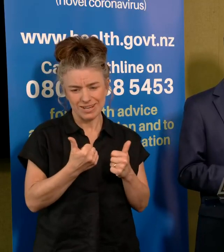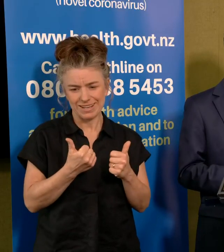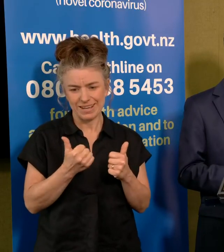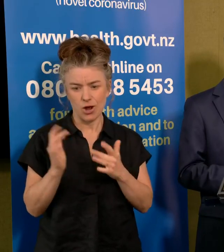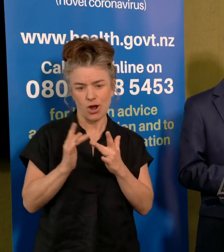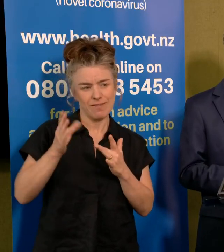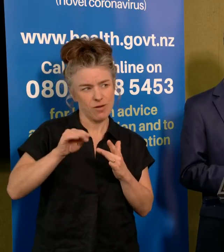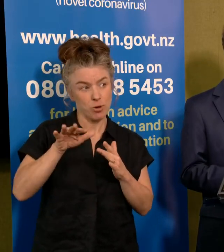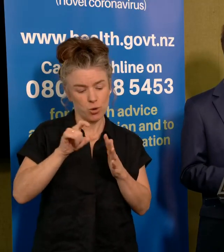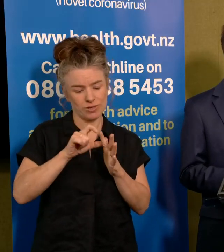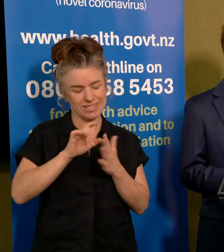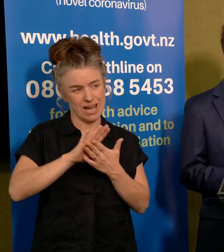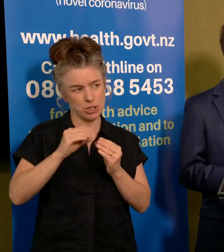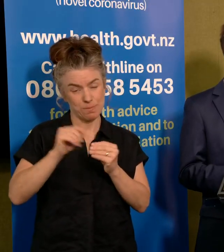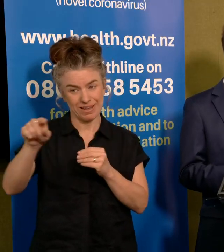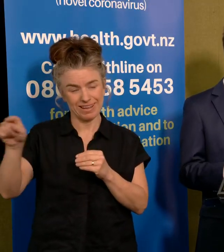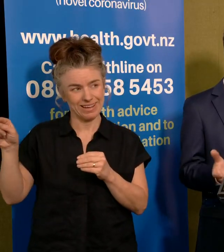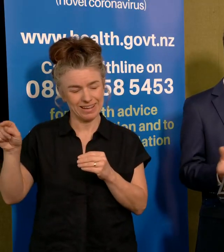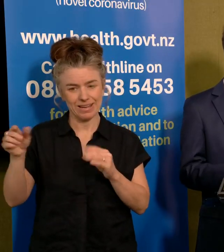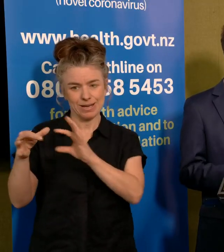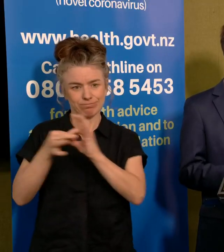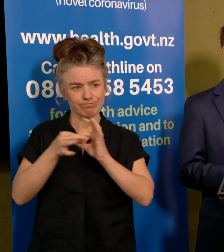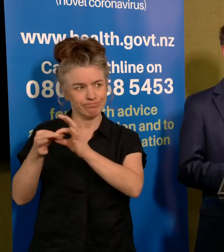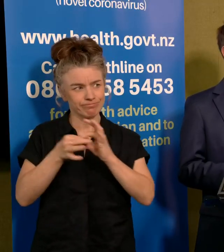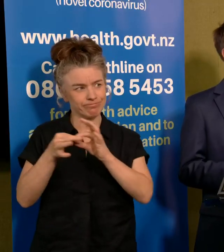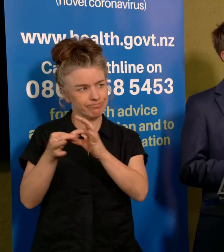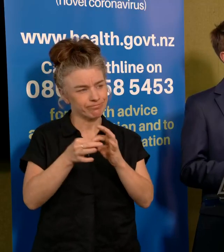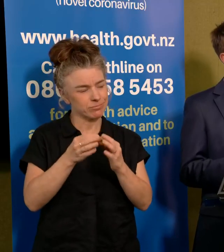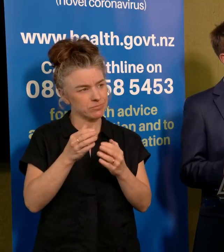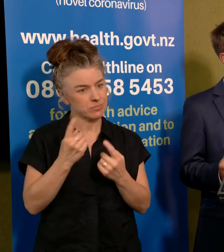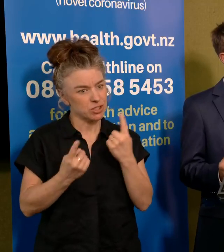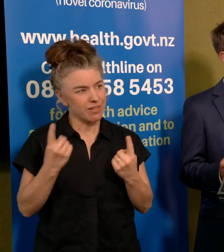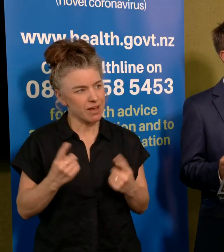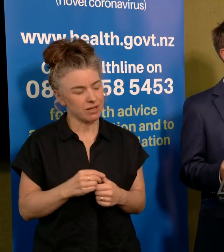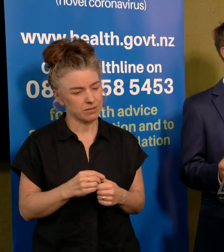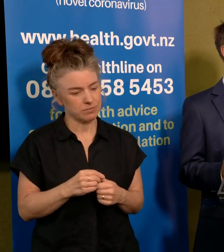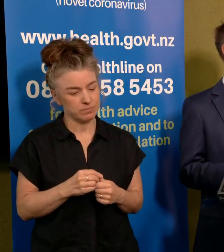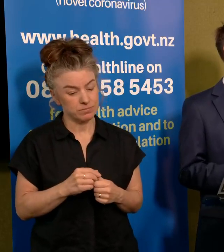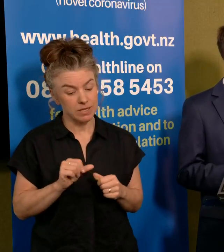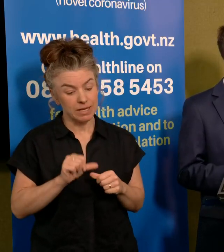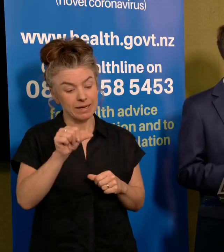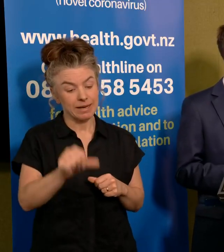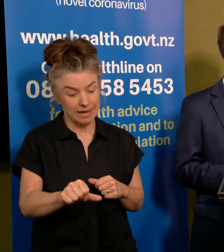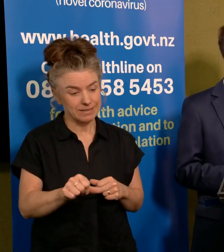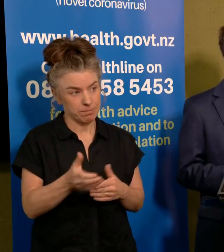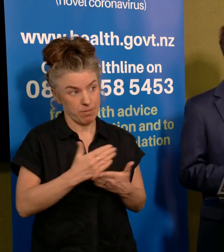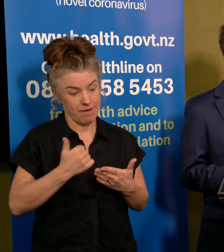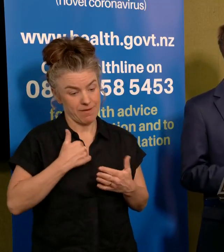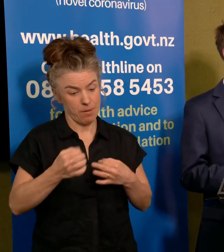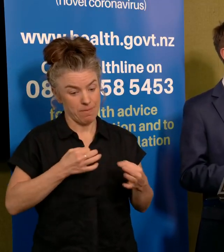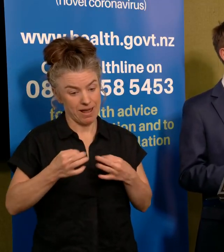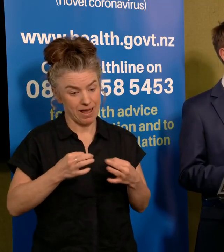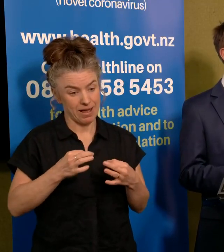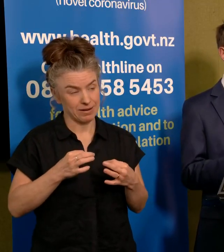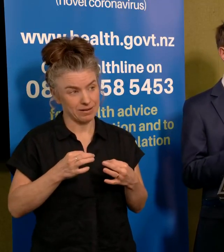involving aged residential care providers in their areas. We're in establishing the next phase of our planning in the National